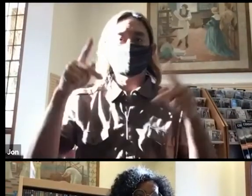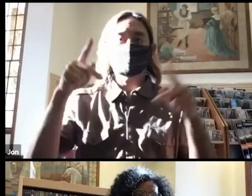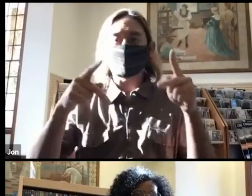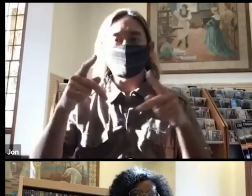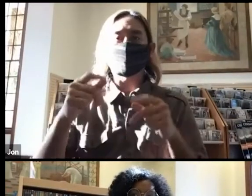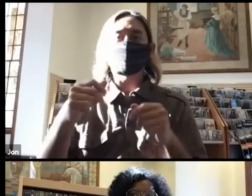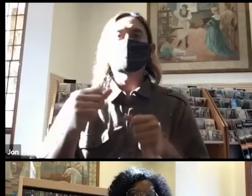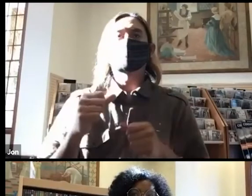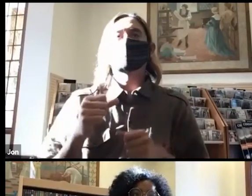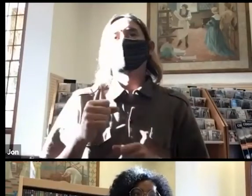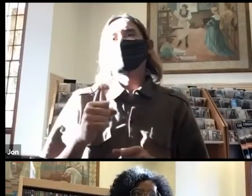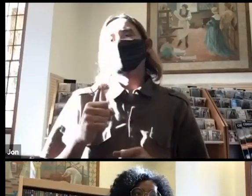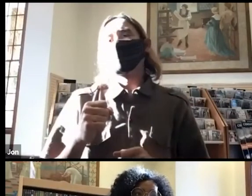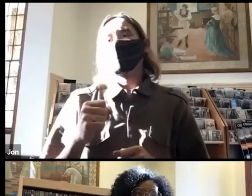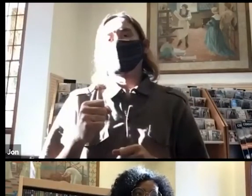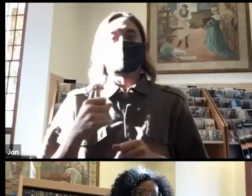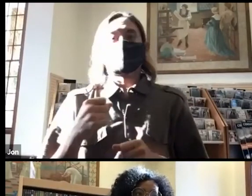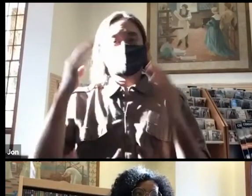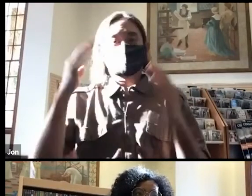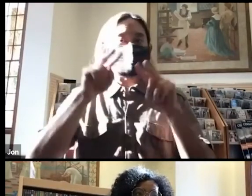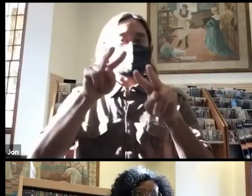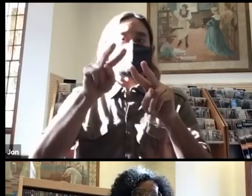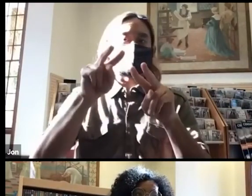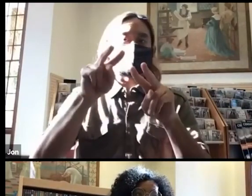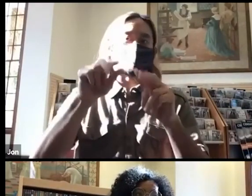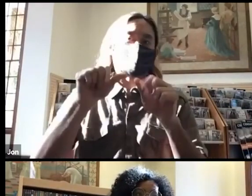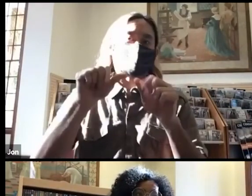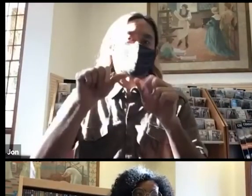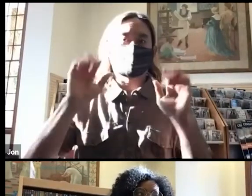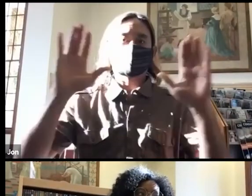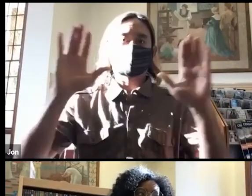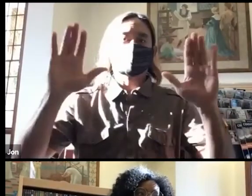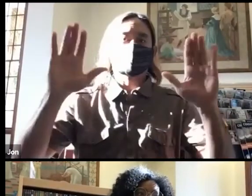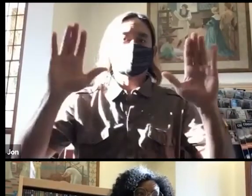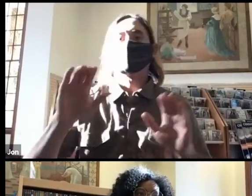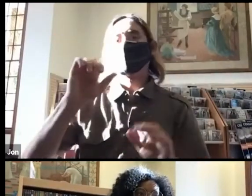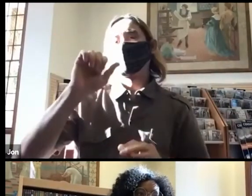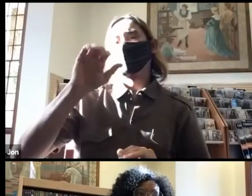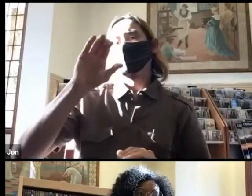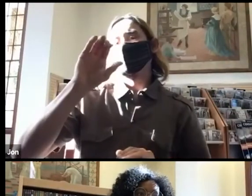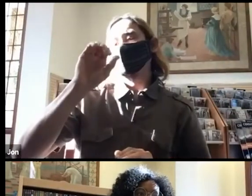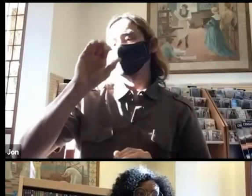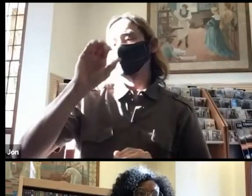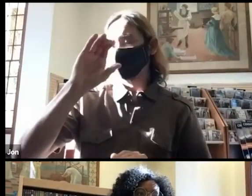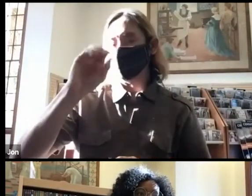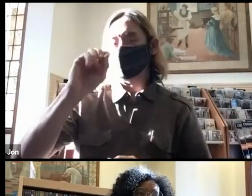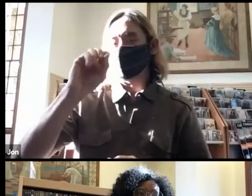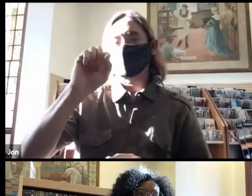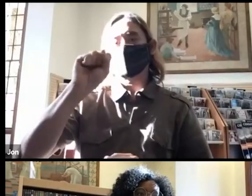And it's great meeting a different variety group of people. So I really look forward to doing this again.